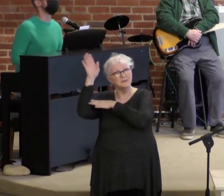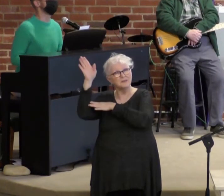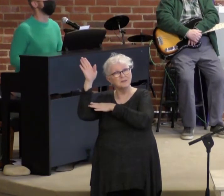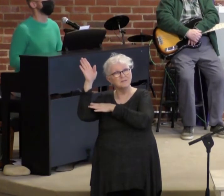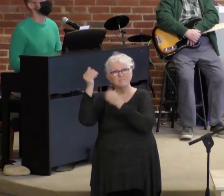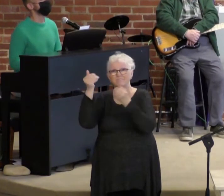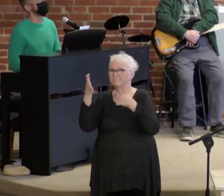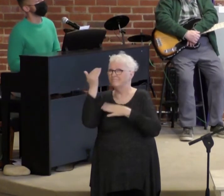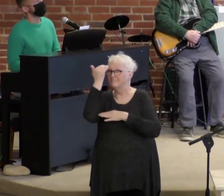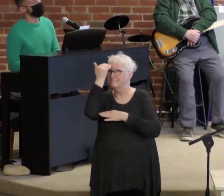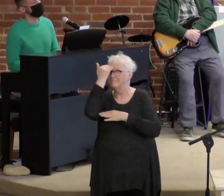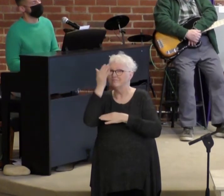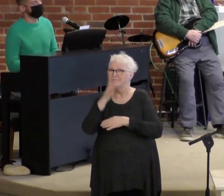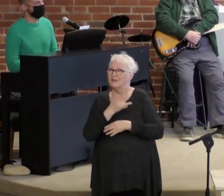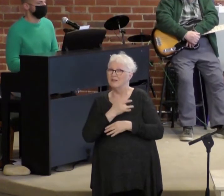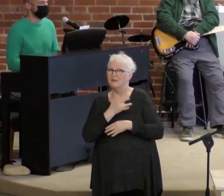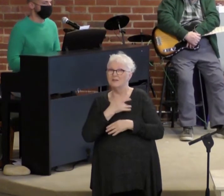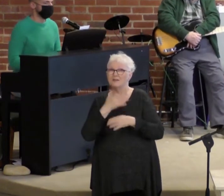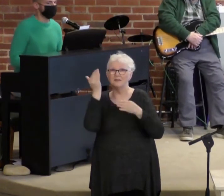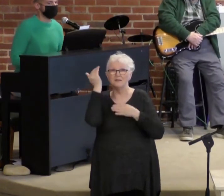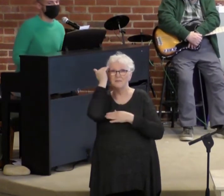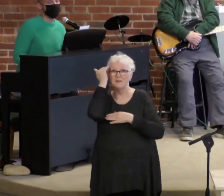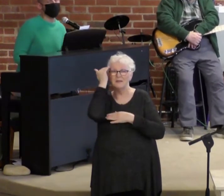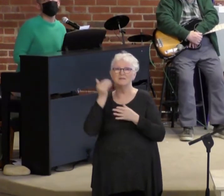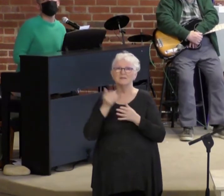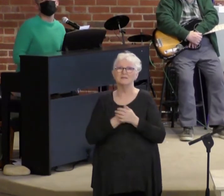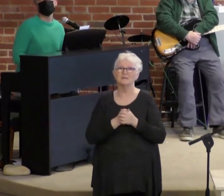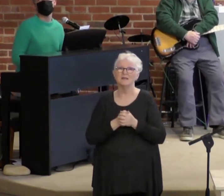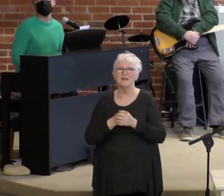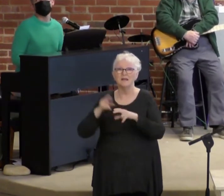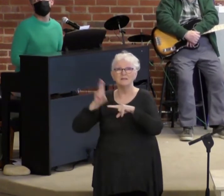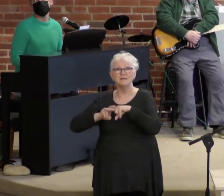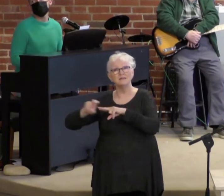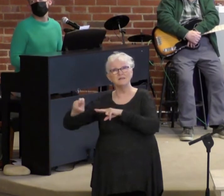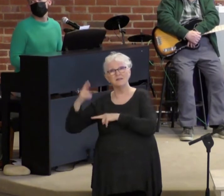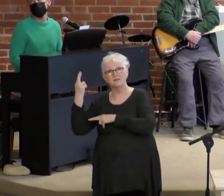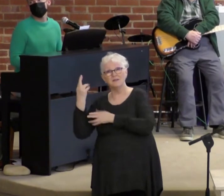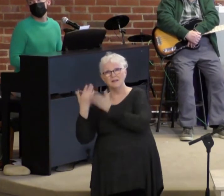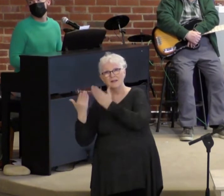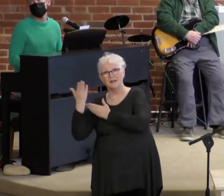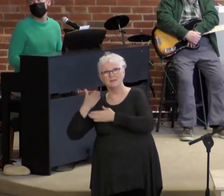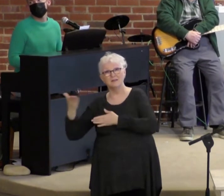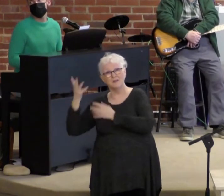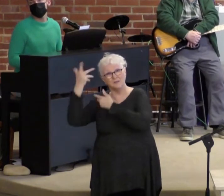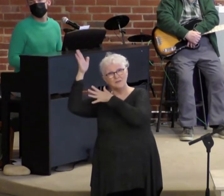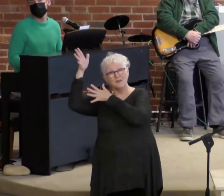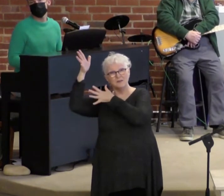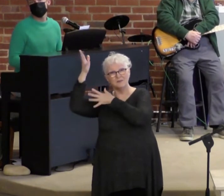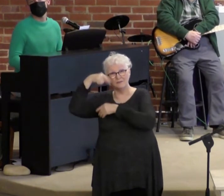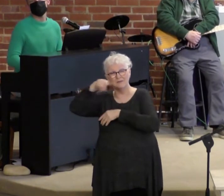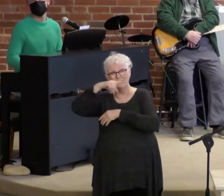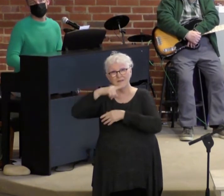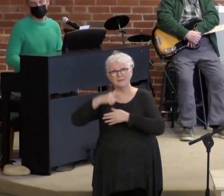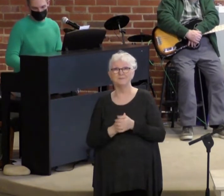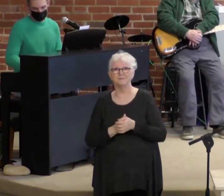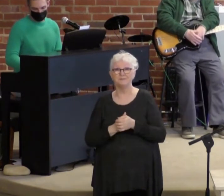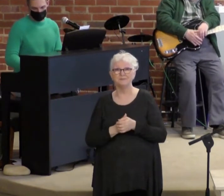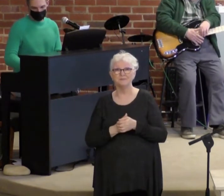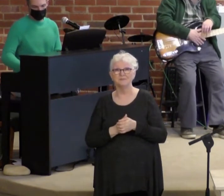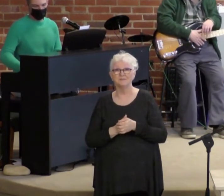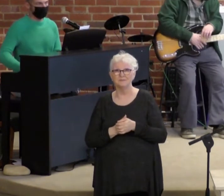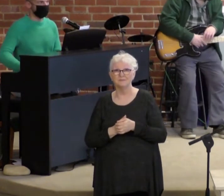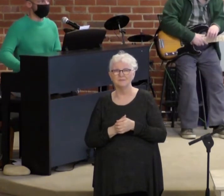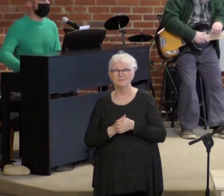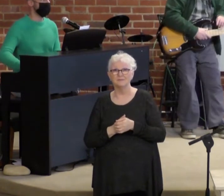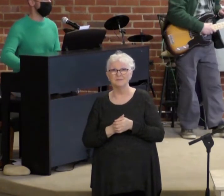mind, and sits at the right hand of the Father for us. That way, when my